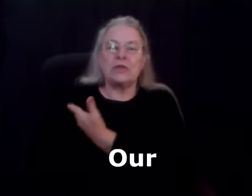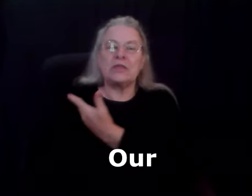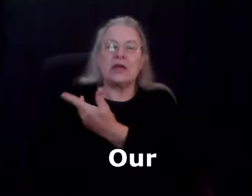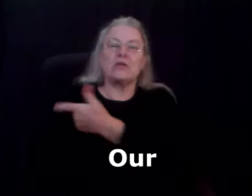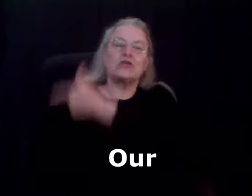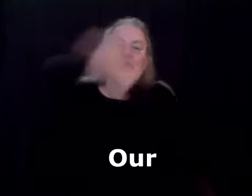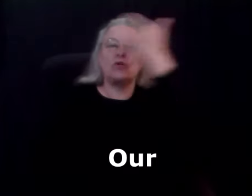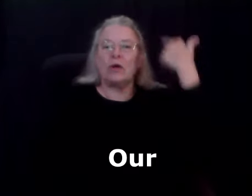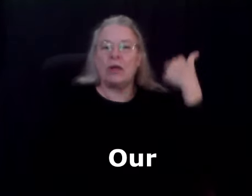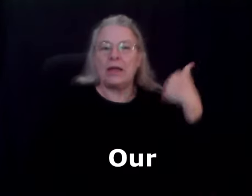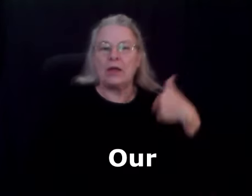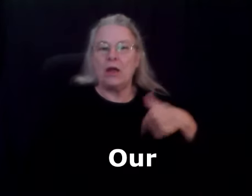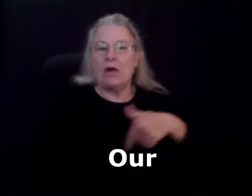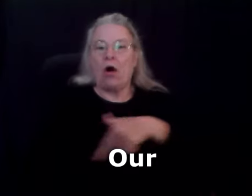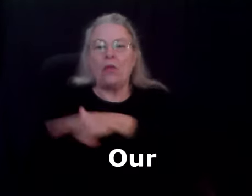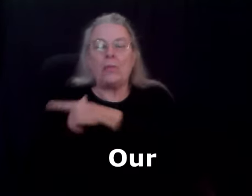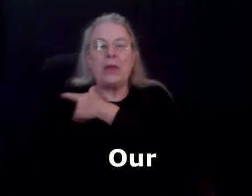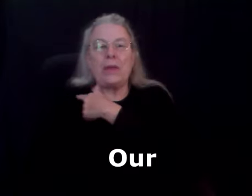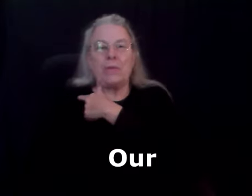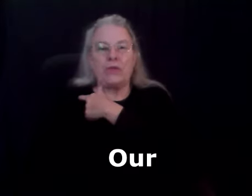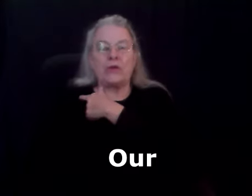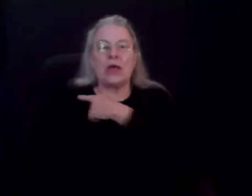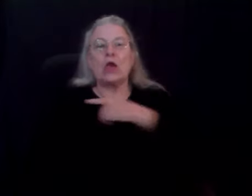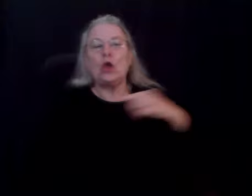you're circling all the people that are included.